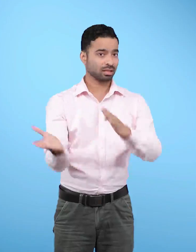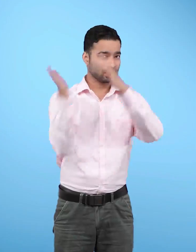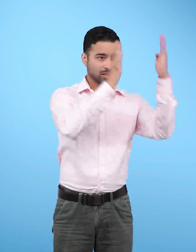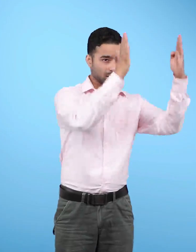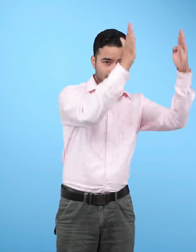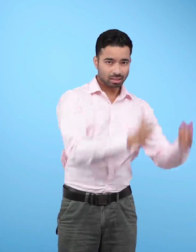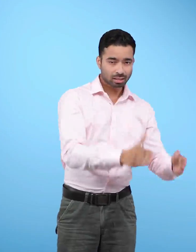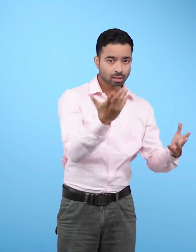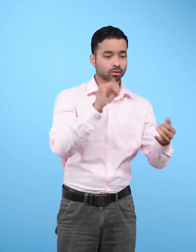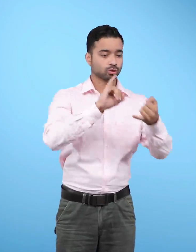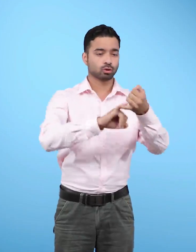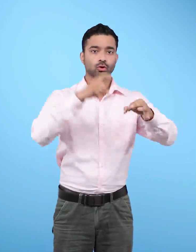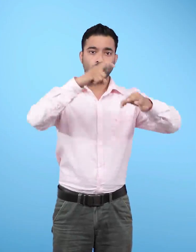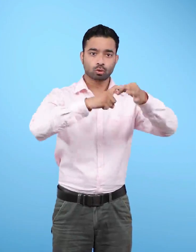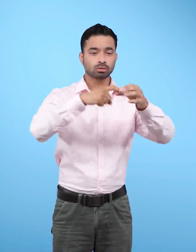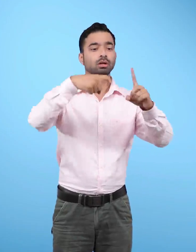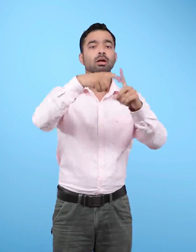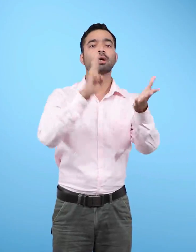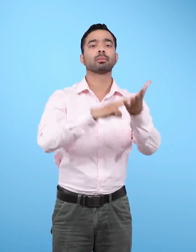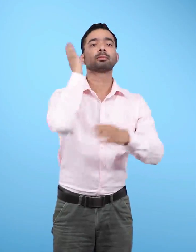And column 4 says square kilometers.